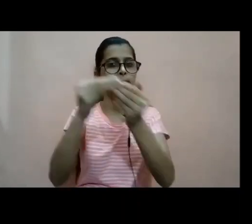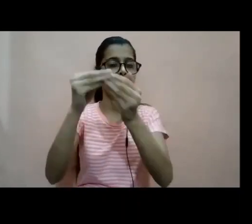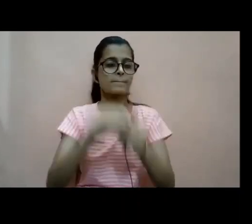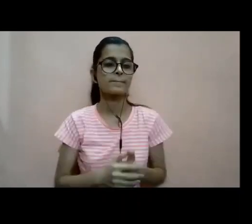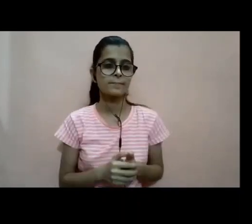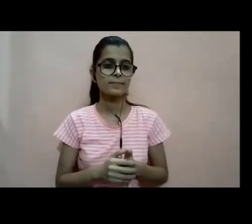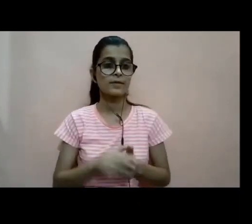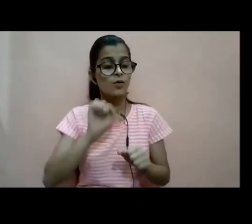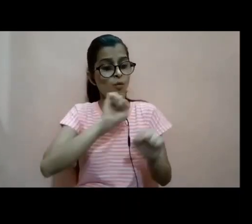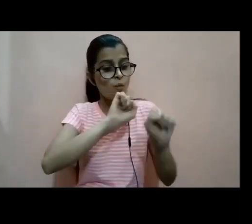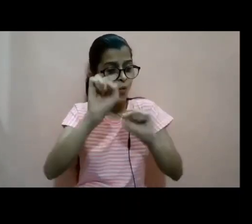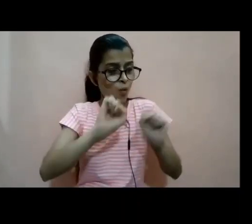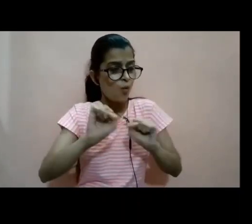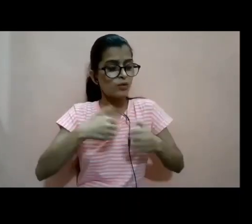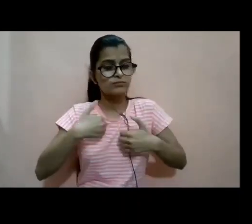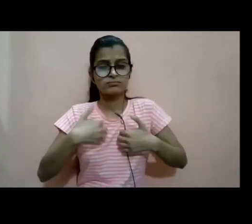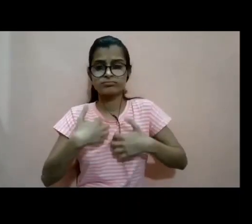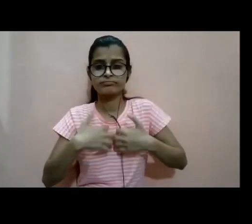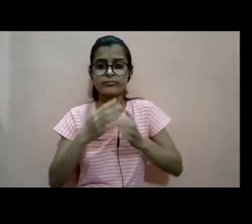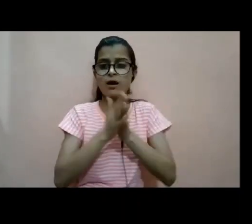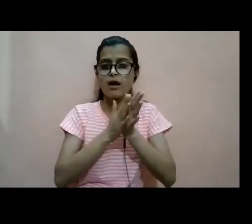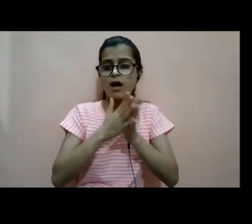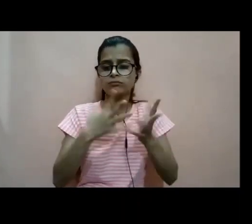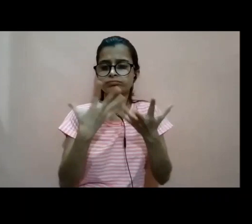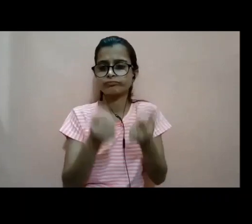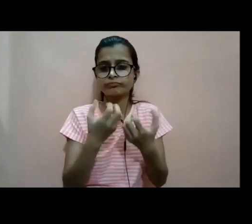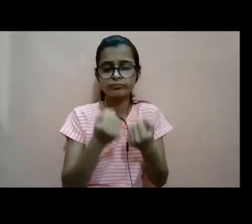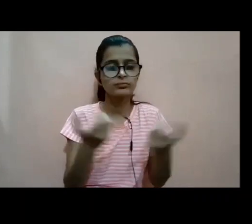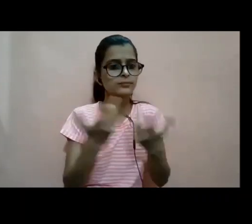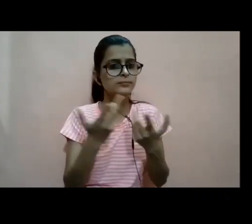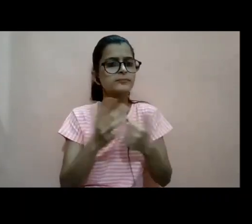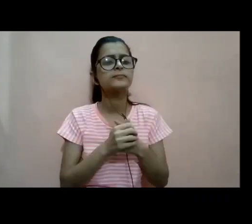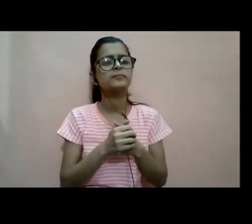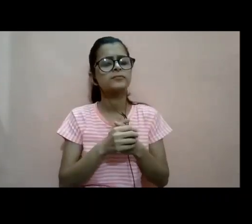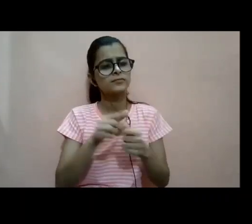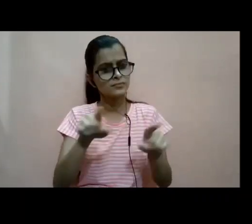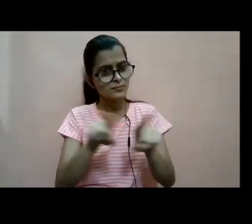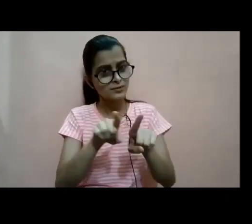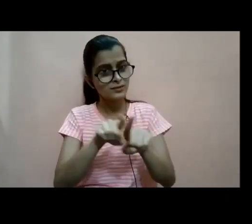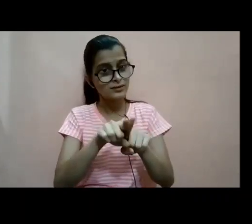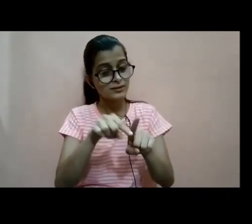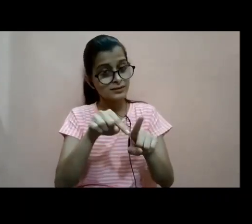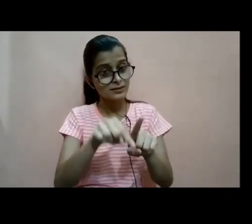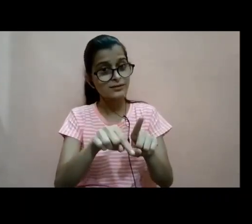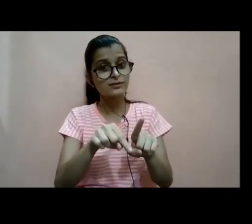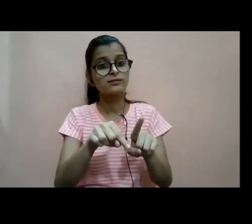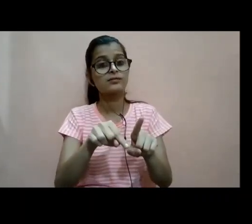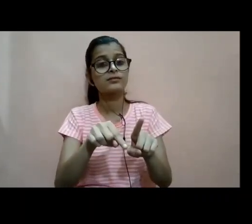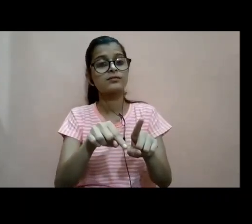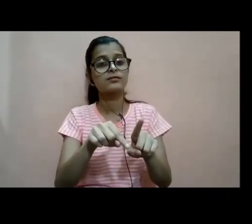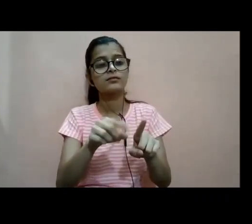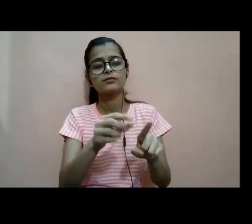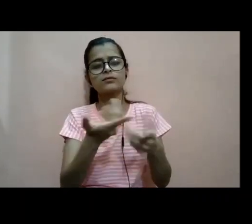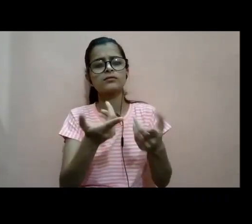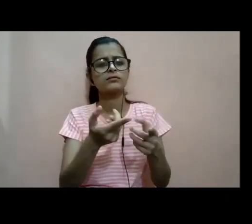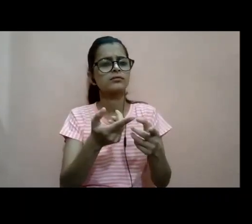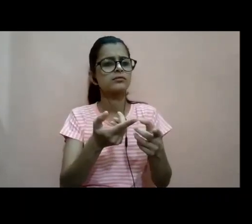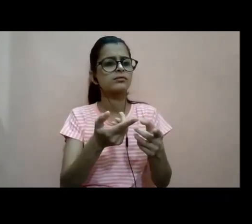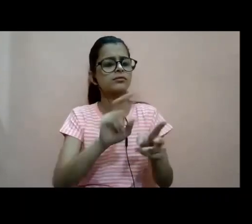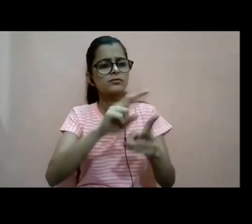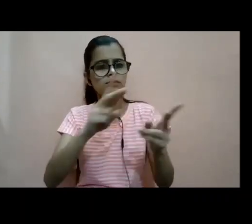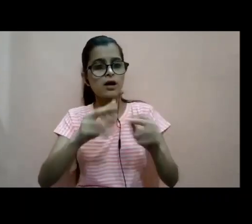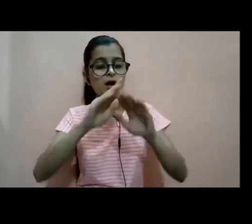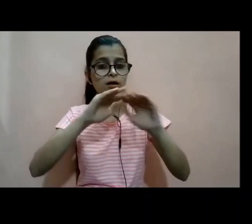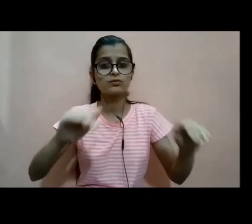Their desire to support one another shines through, or was shining through, to a time when many rights of adults who learn